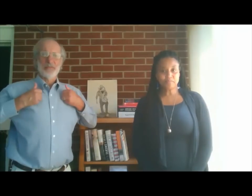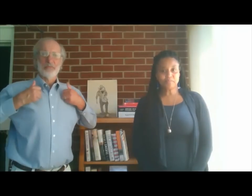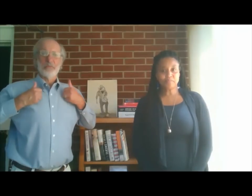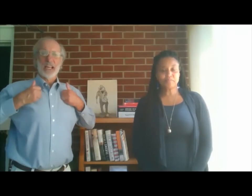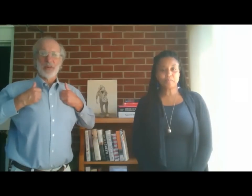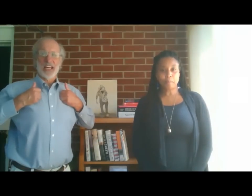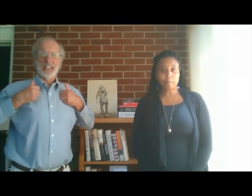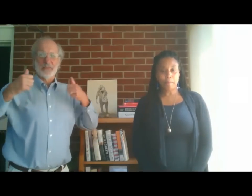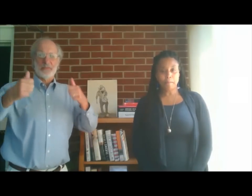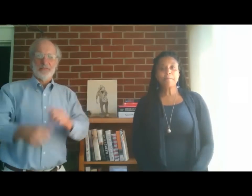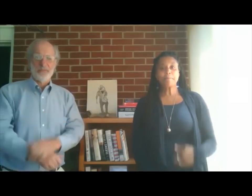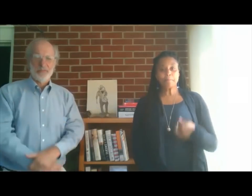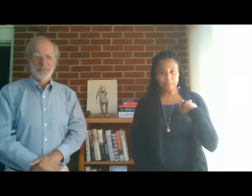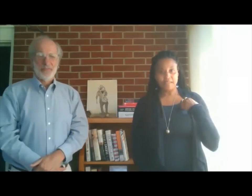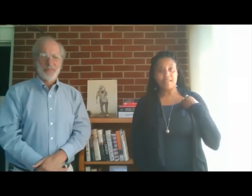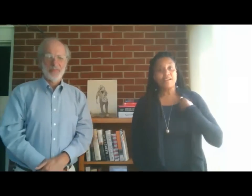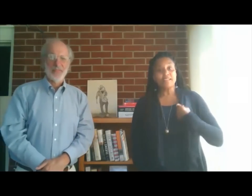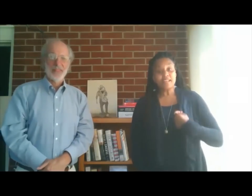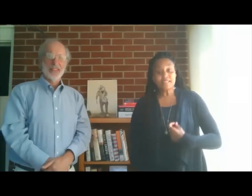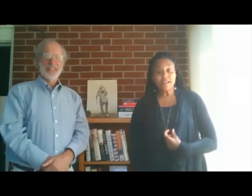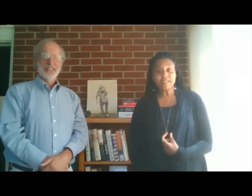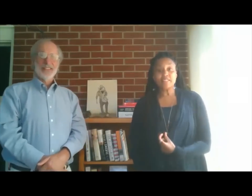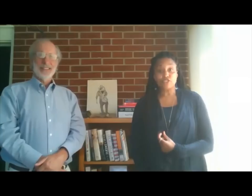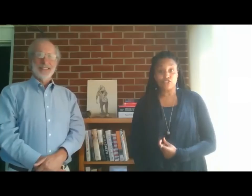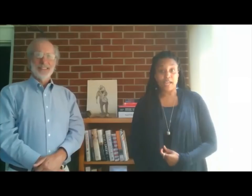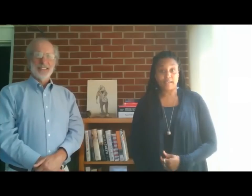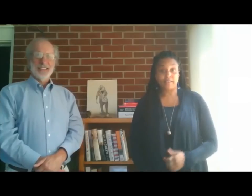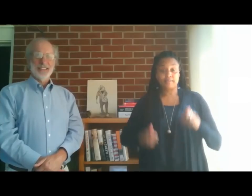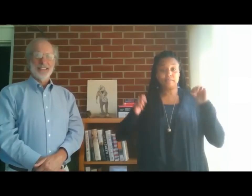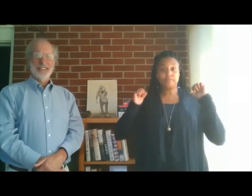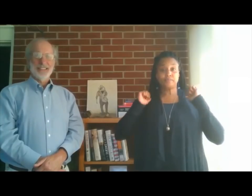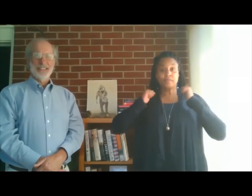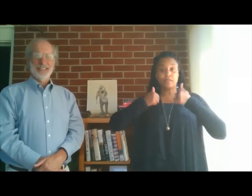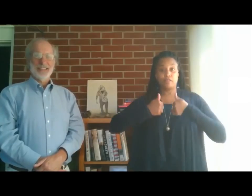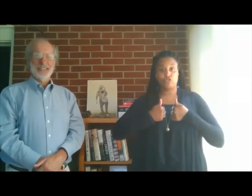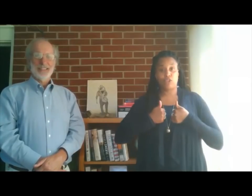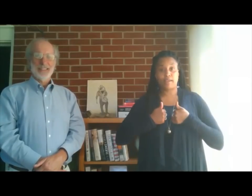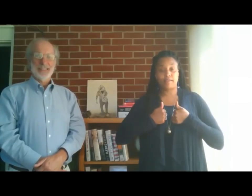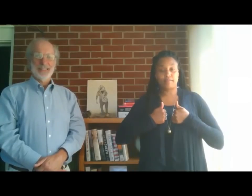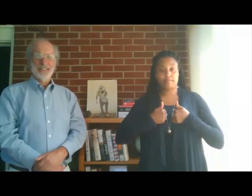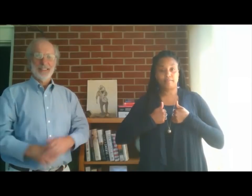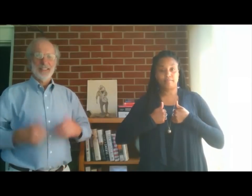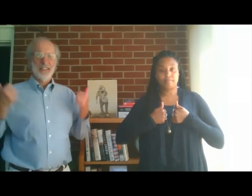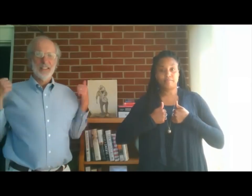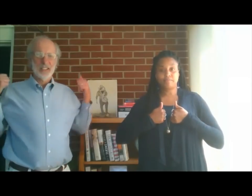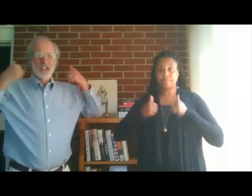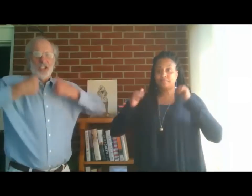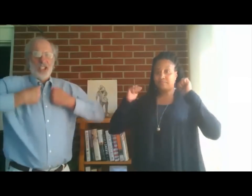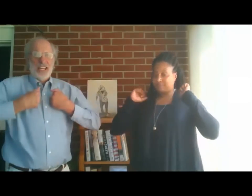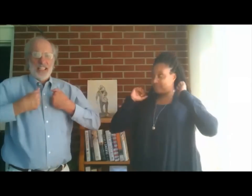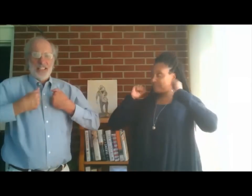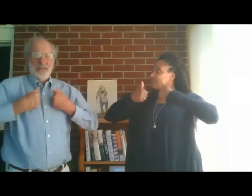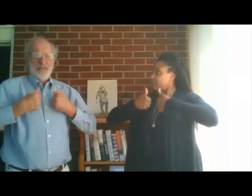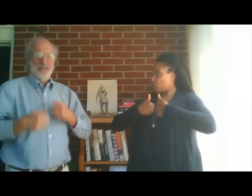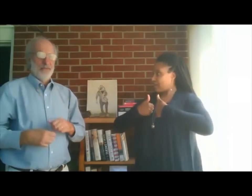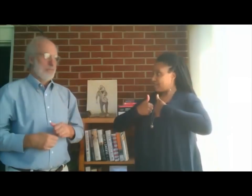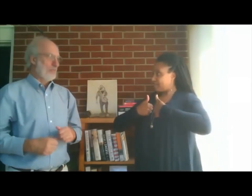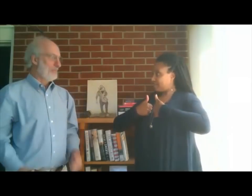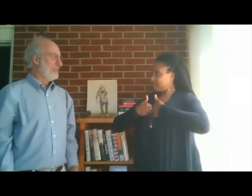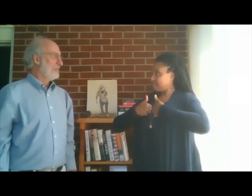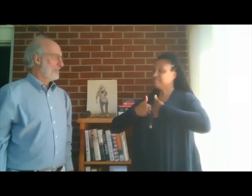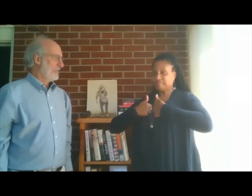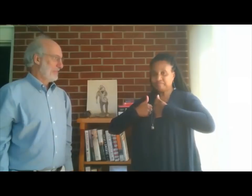That's right. Backpack. Our next sign is jacket. Jacket. Jacket.